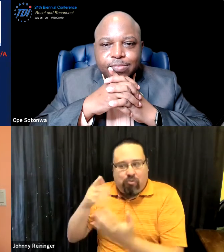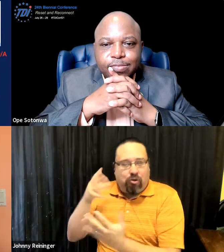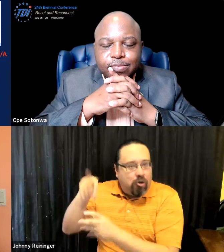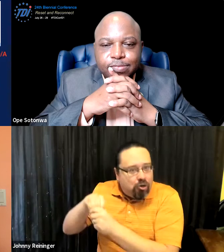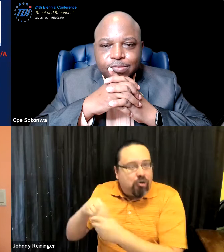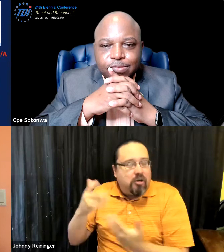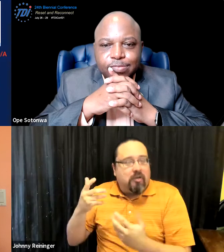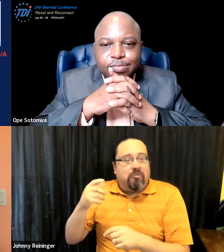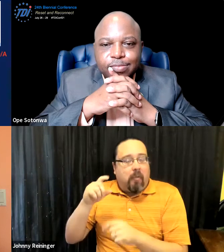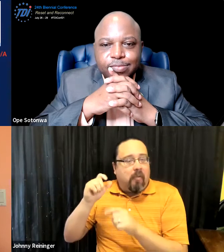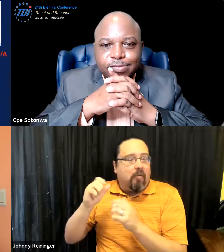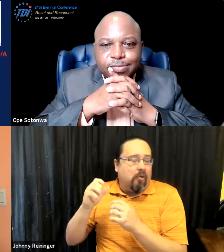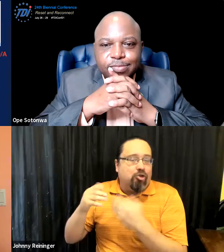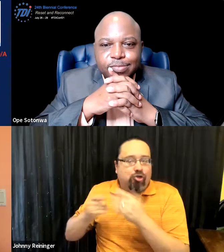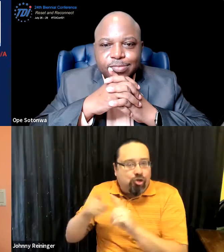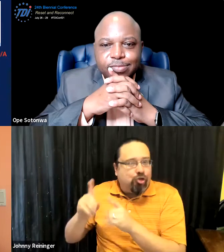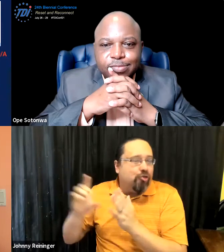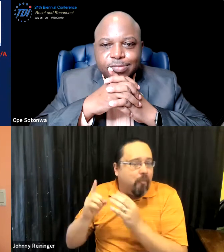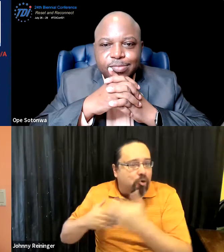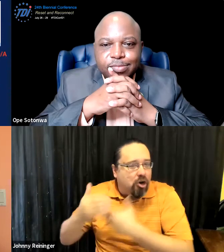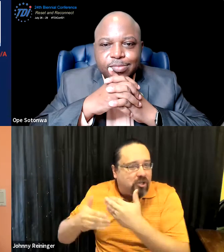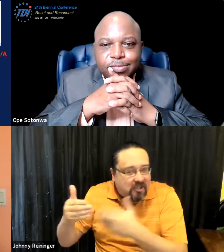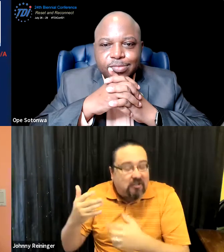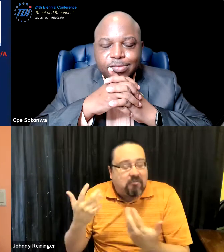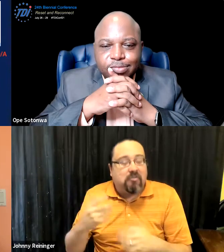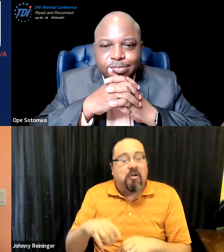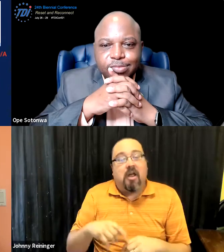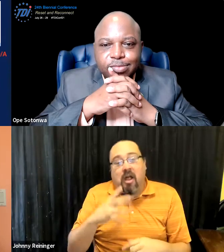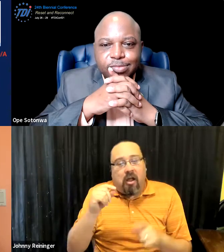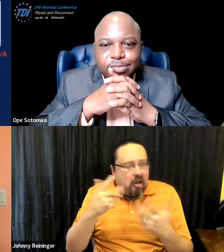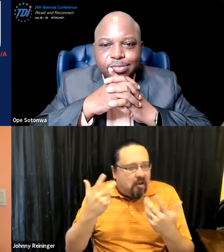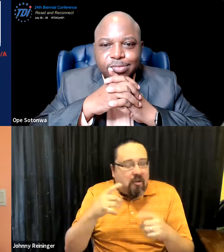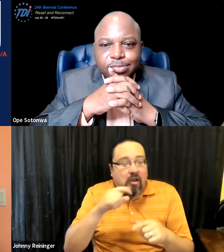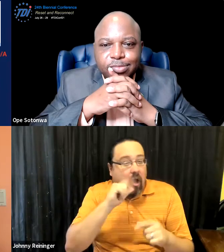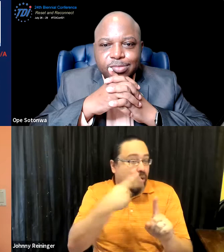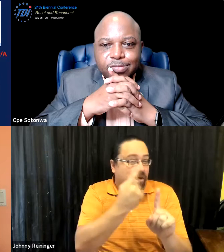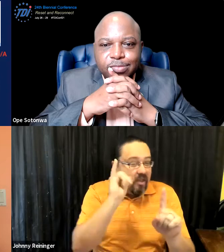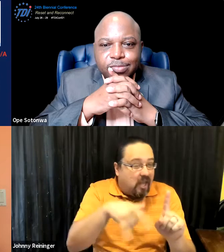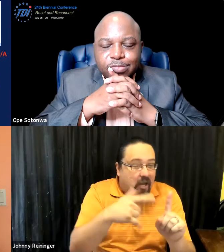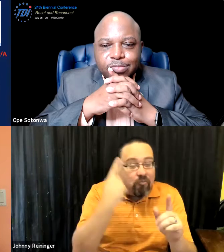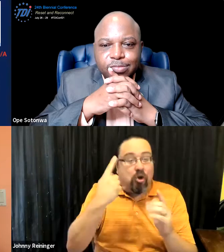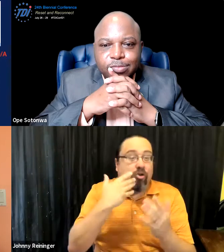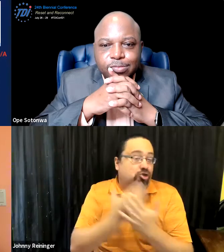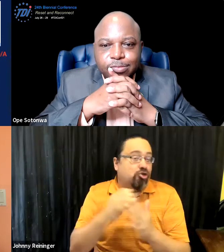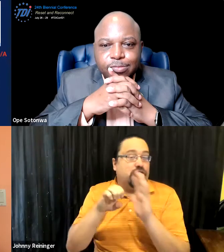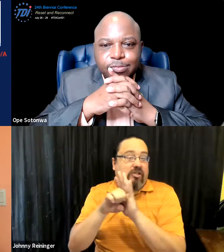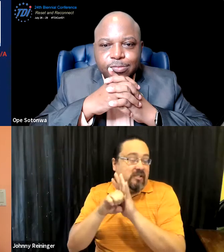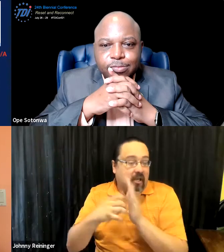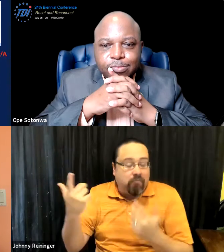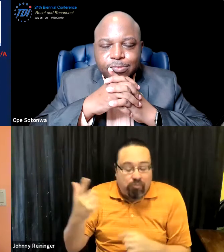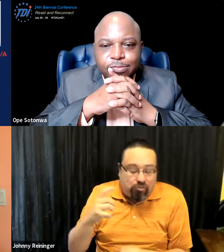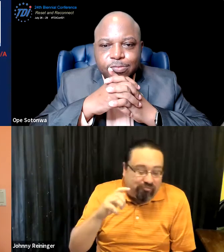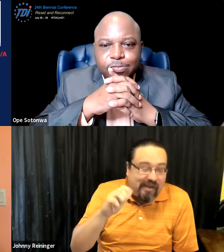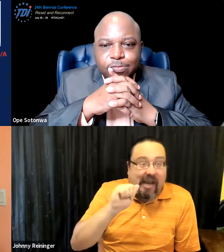to, fit all types of people during their developing process, and it's not